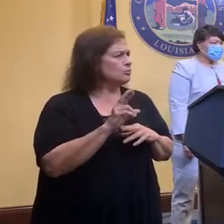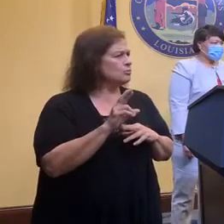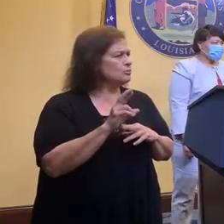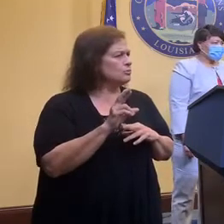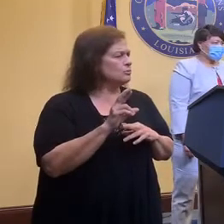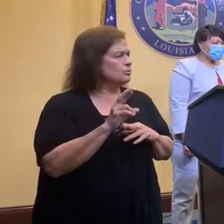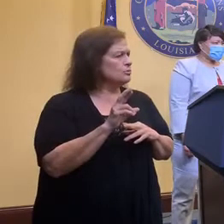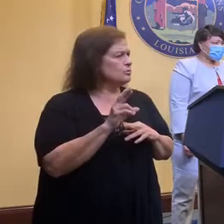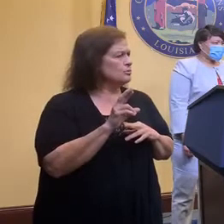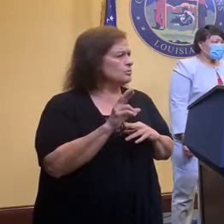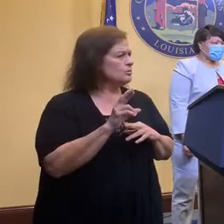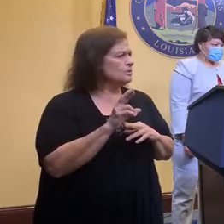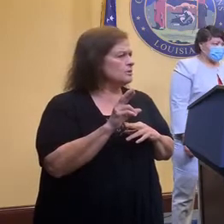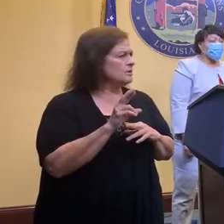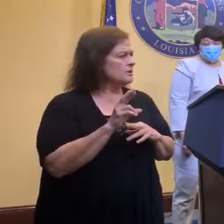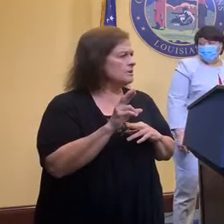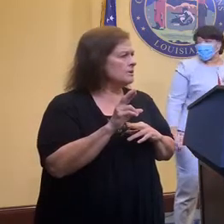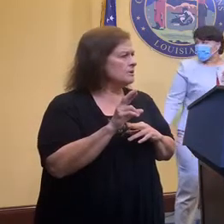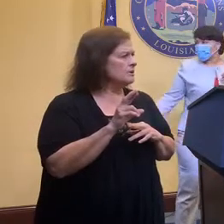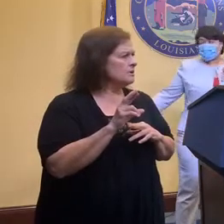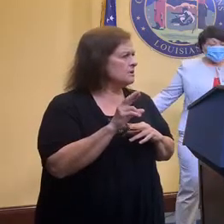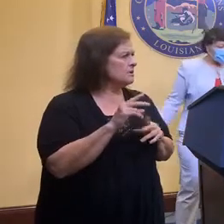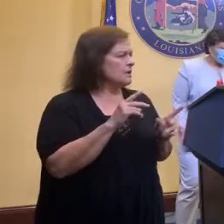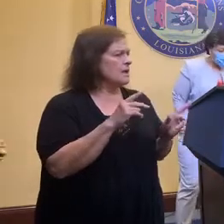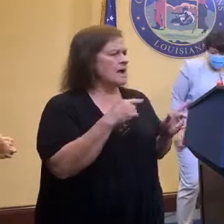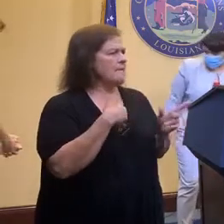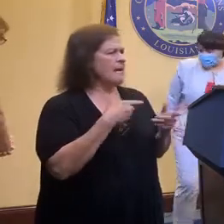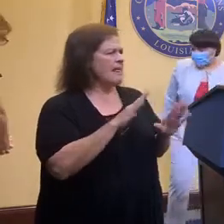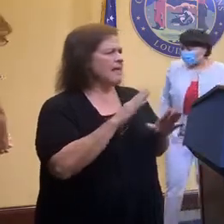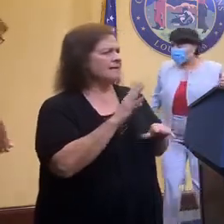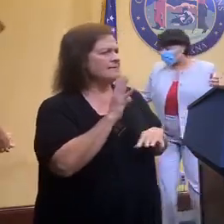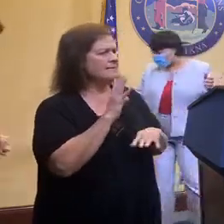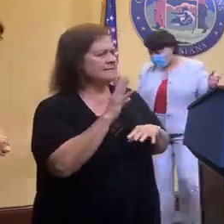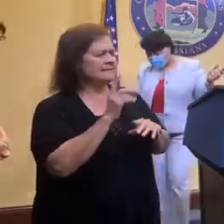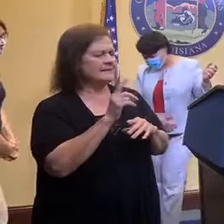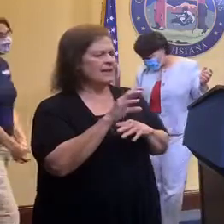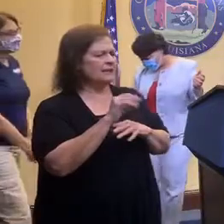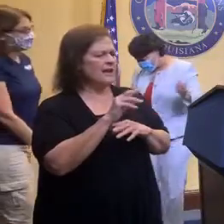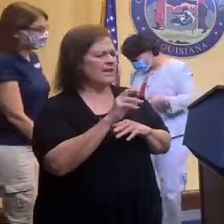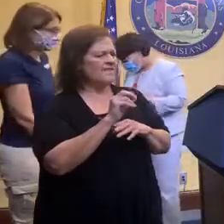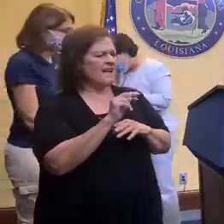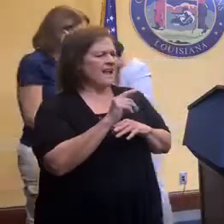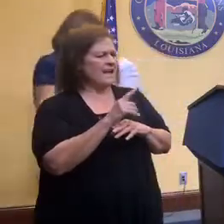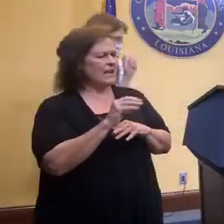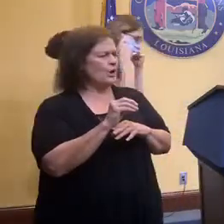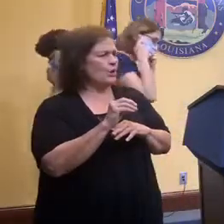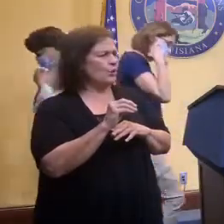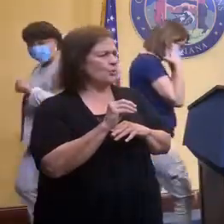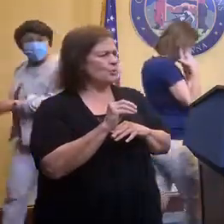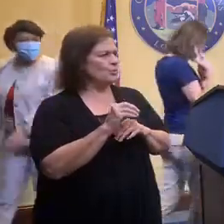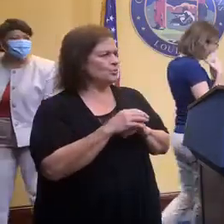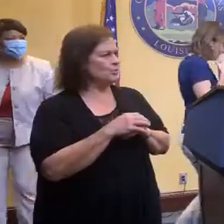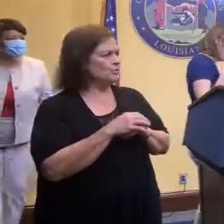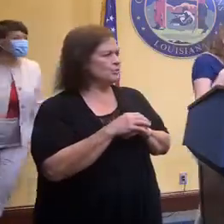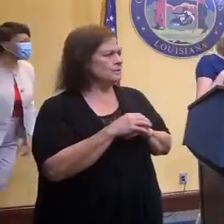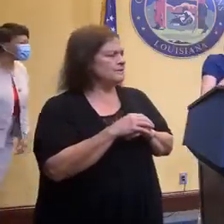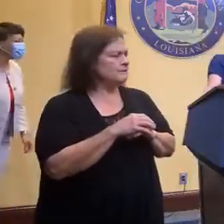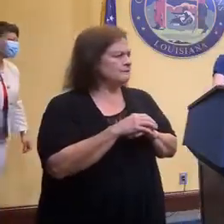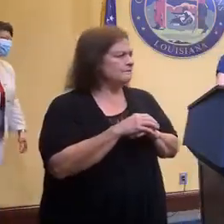5,000 per day. Yeah, don't get Dr. Becker started on that. Go ahead, let's tell him about it.